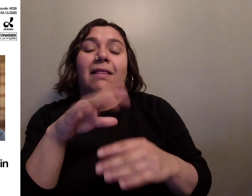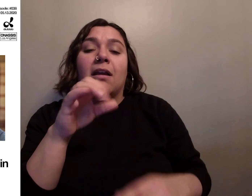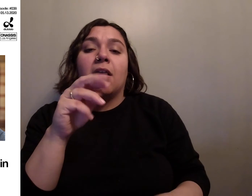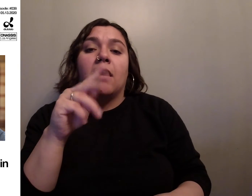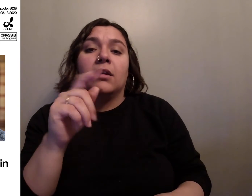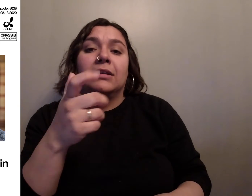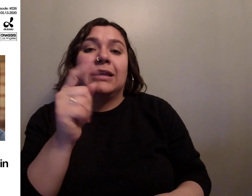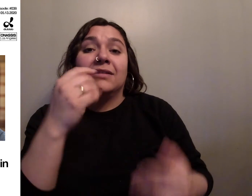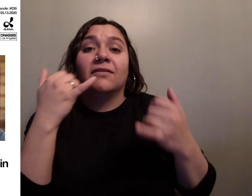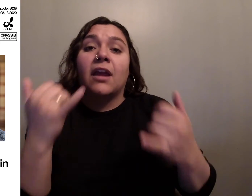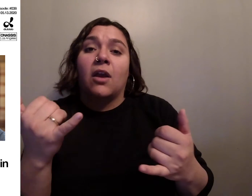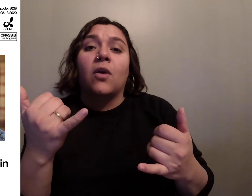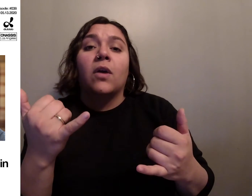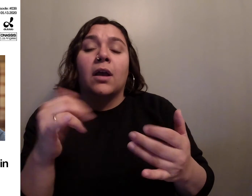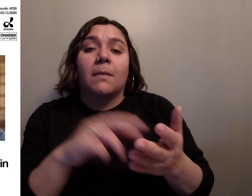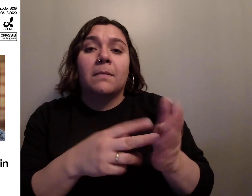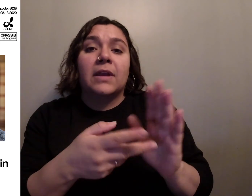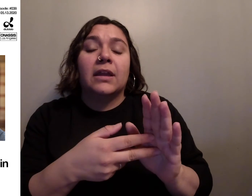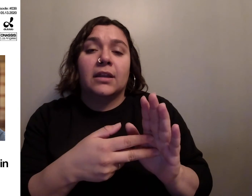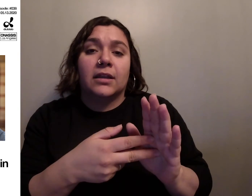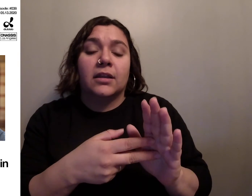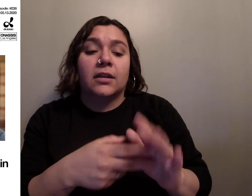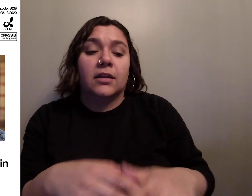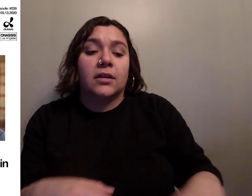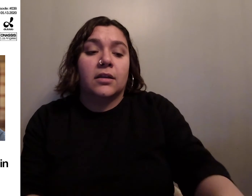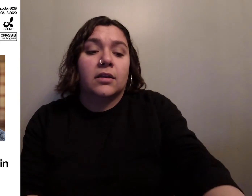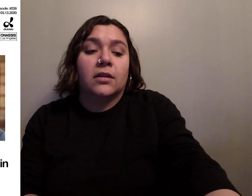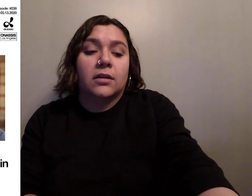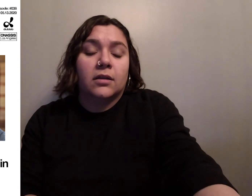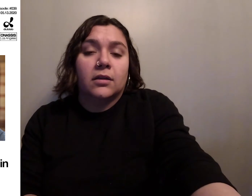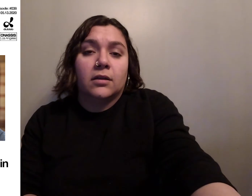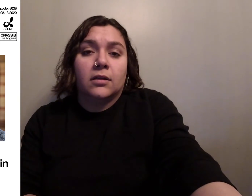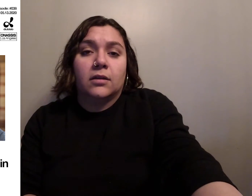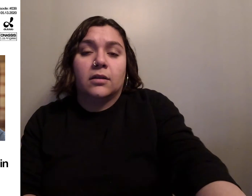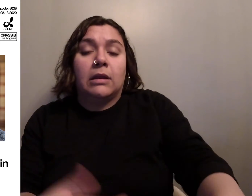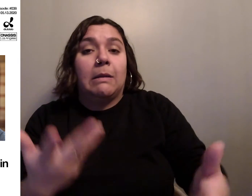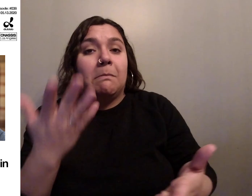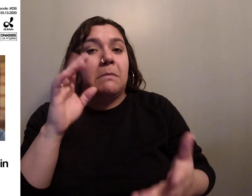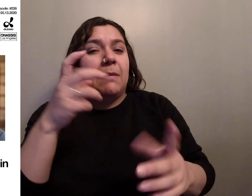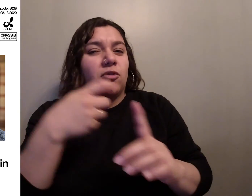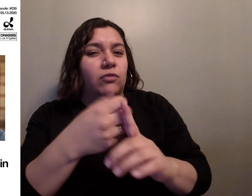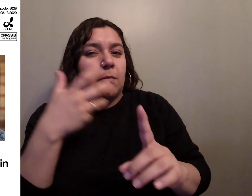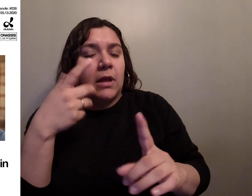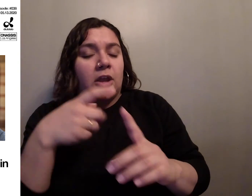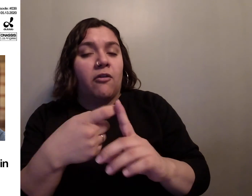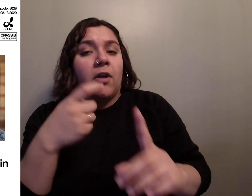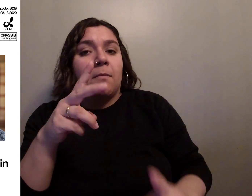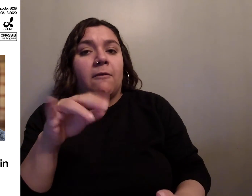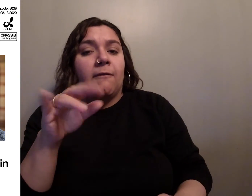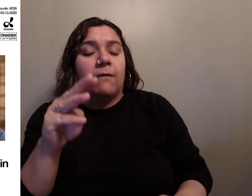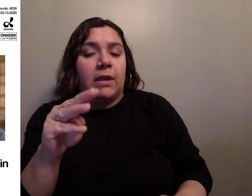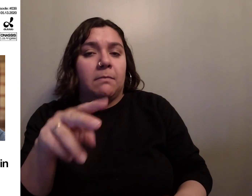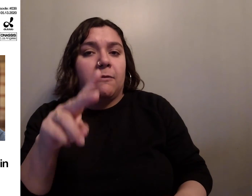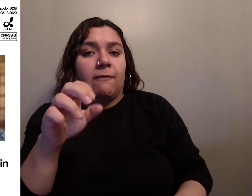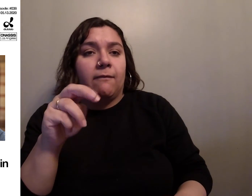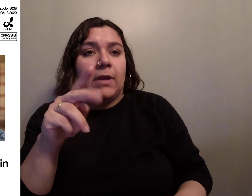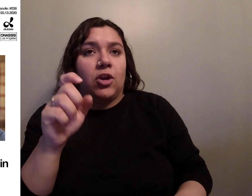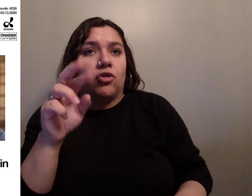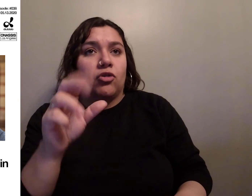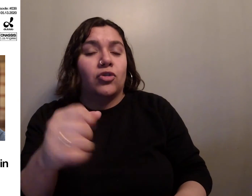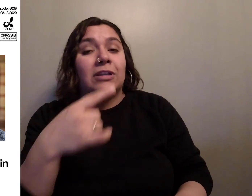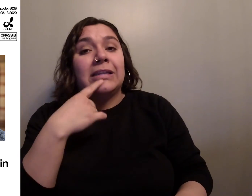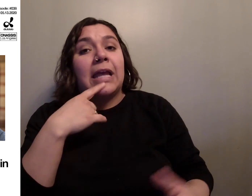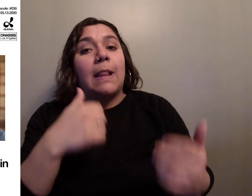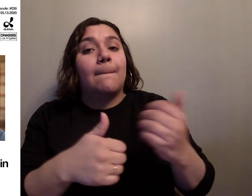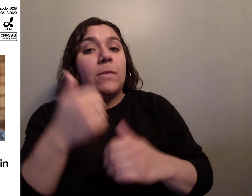you love. And in the context of now, it might be interesting to unpack it. It's a quotation